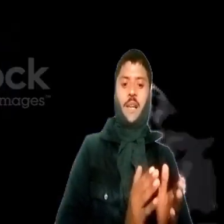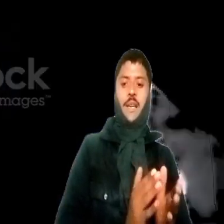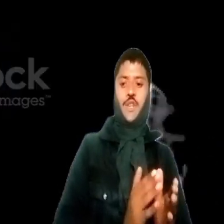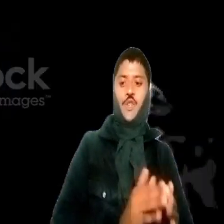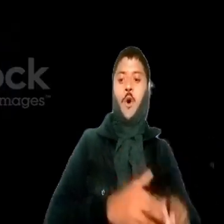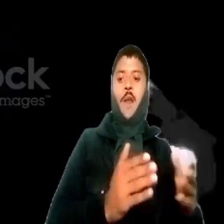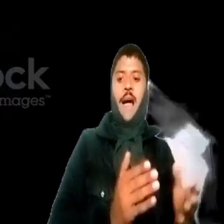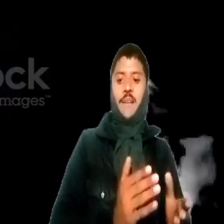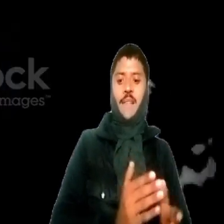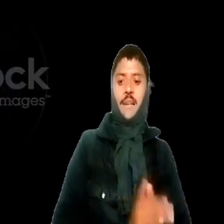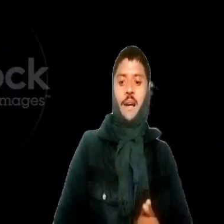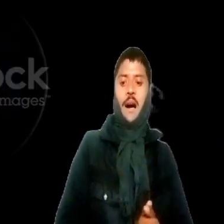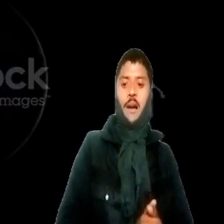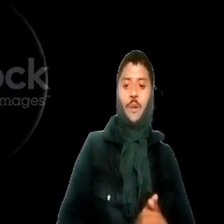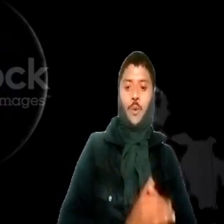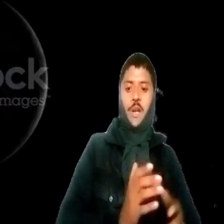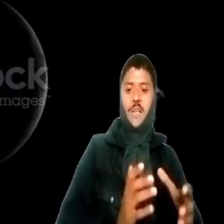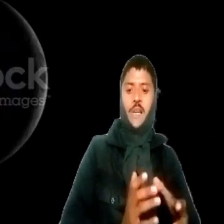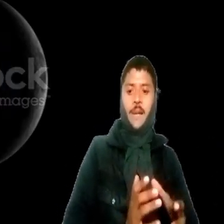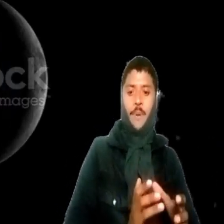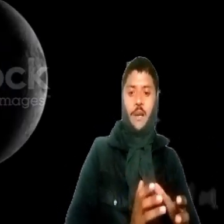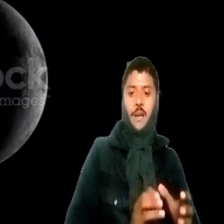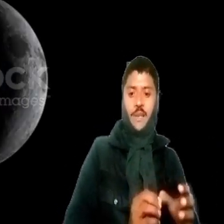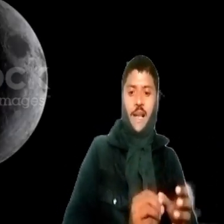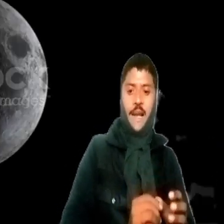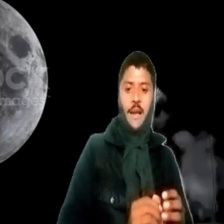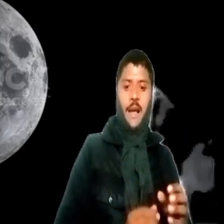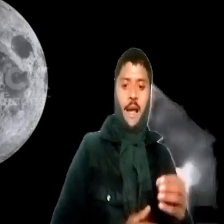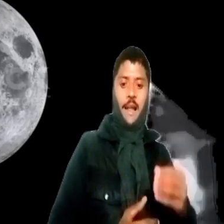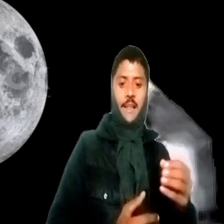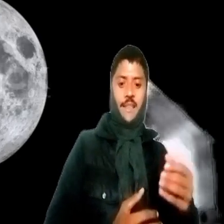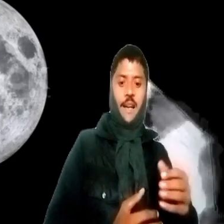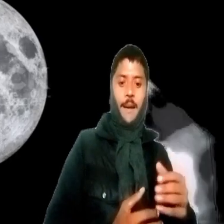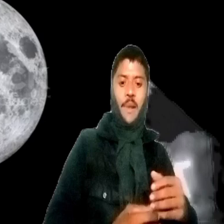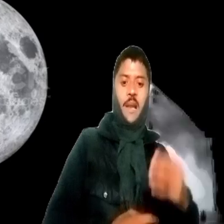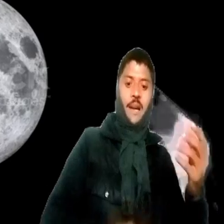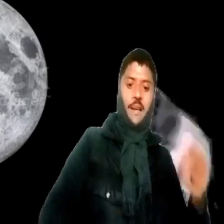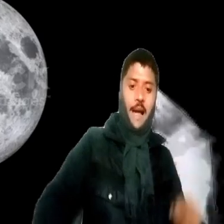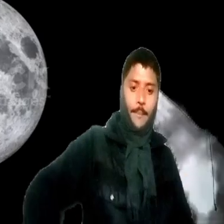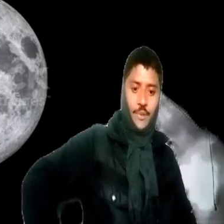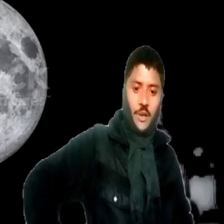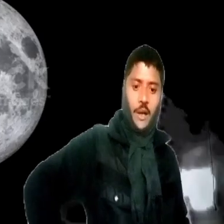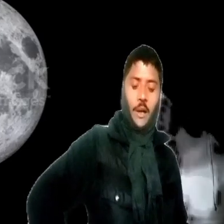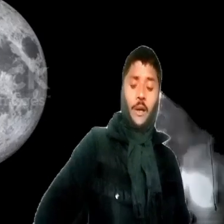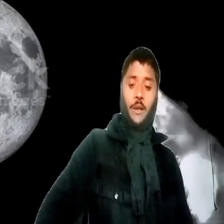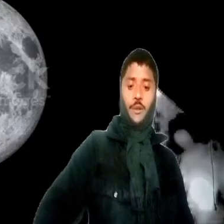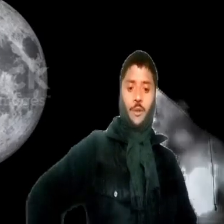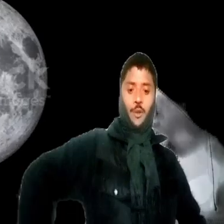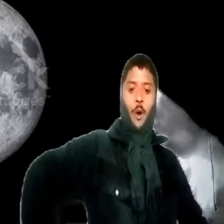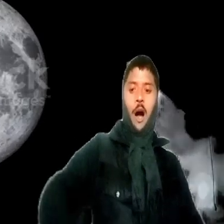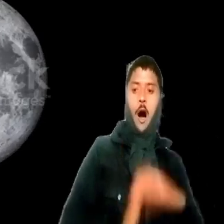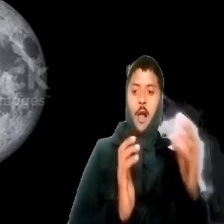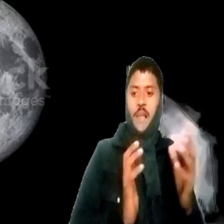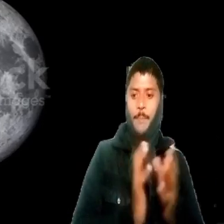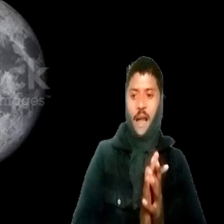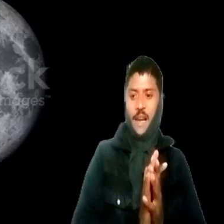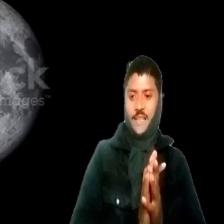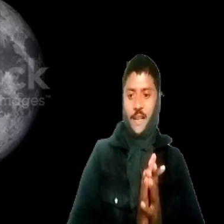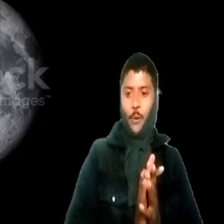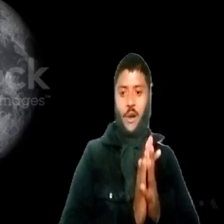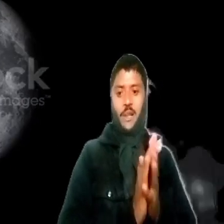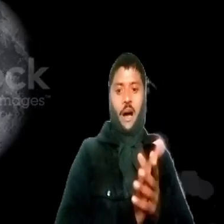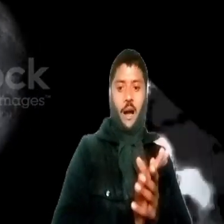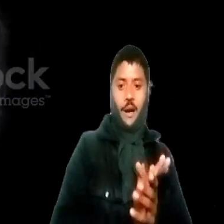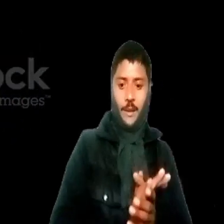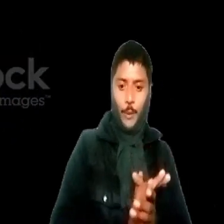So the sun is so large that the earth could easily fit inside, and the sun a million times. So all